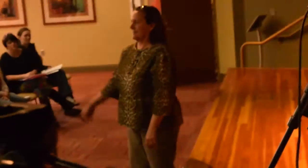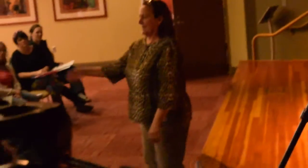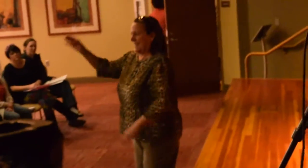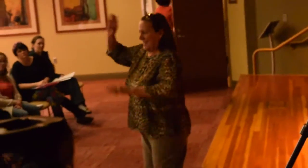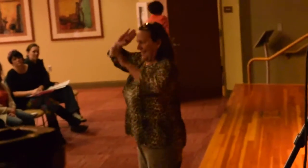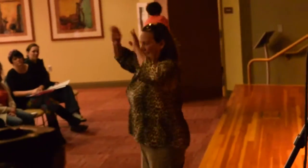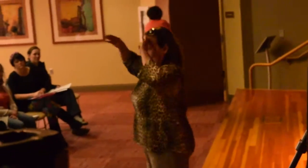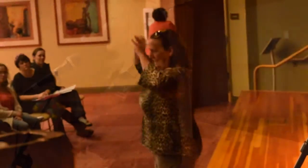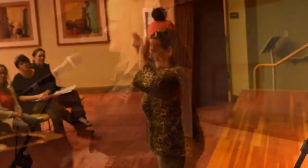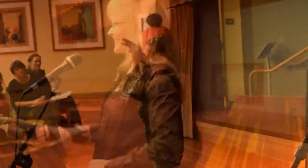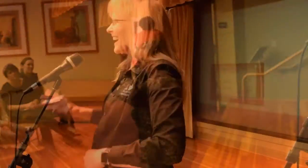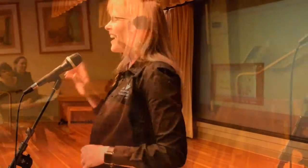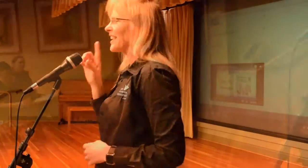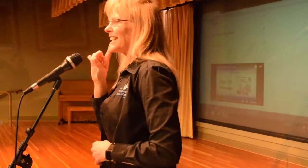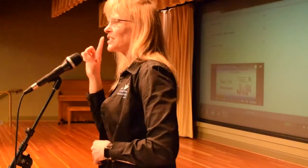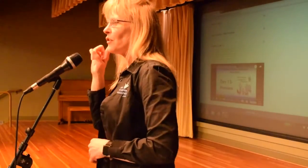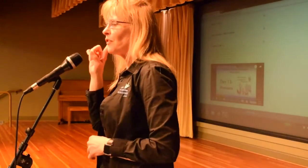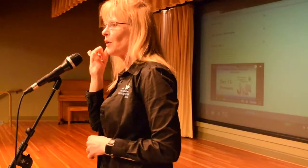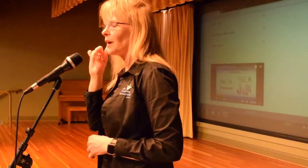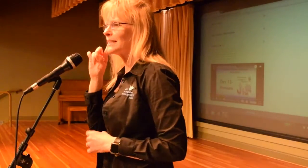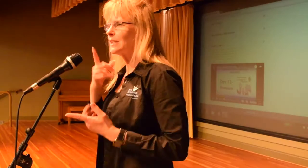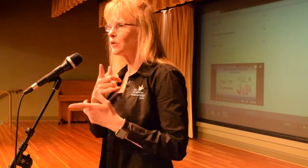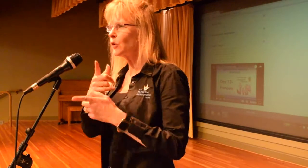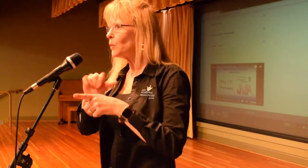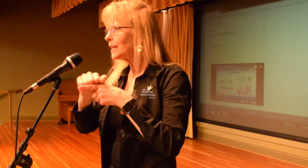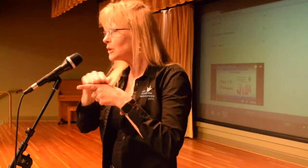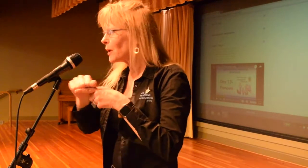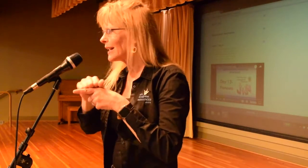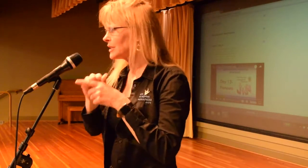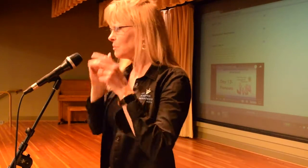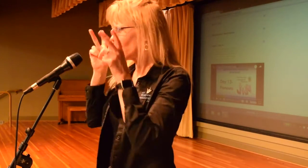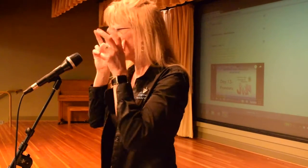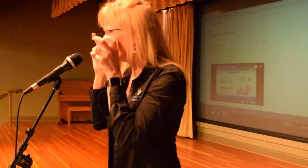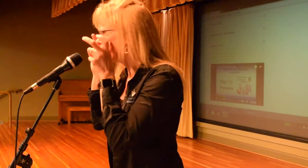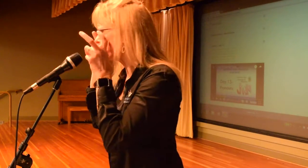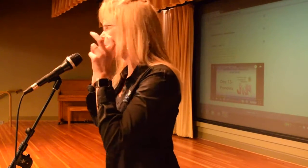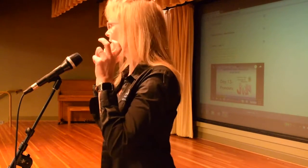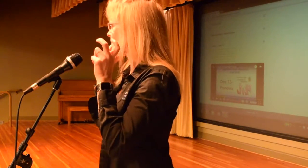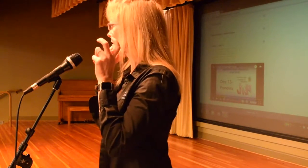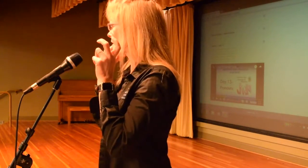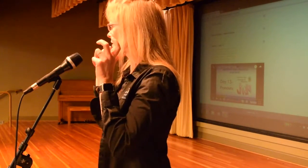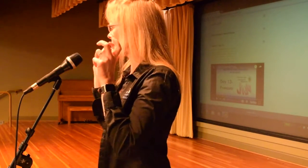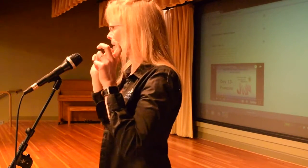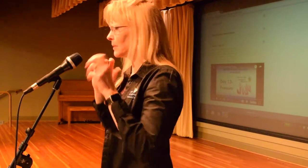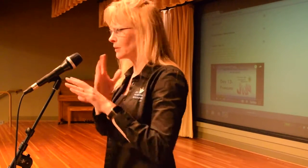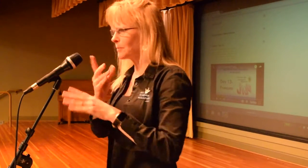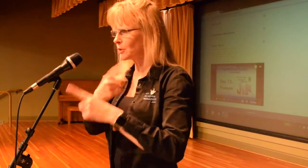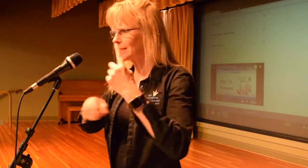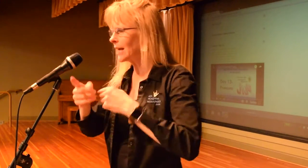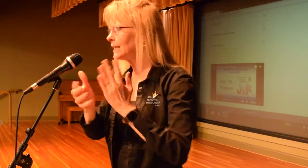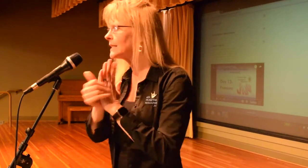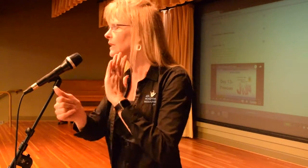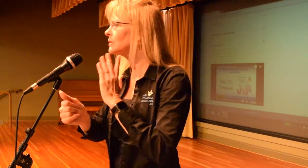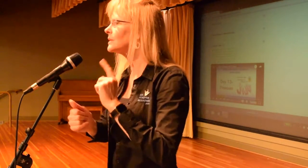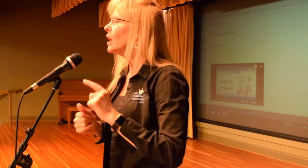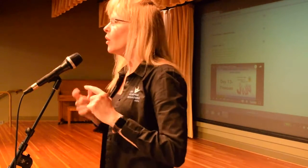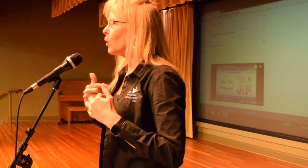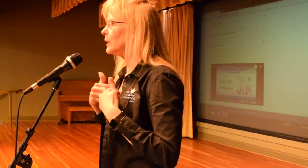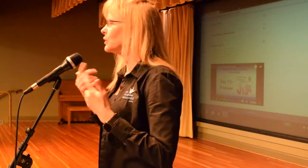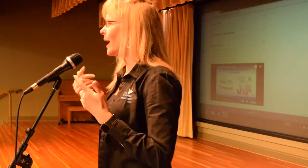who gets it. Okay, so you're wanting to practice more and build your receptive and build up your signing skills. Well, we do